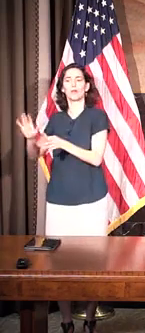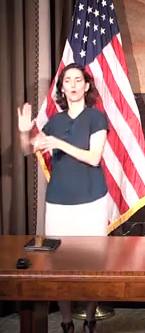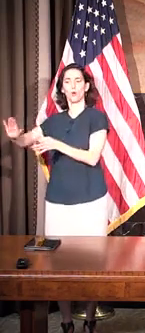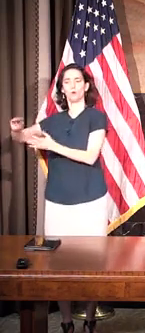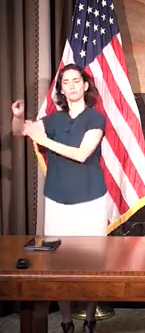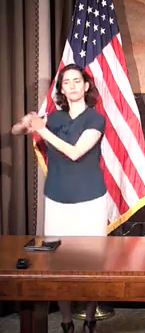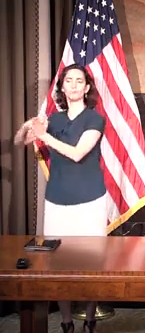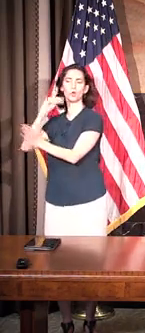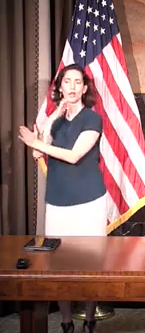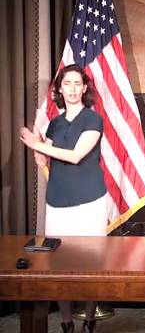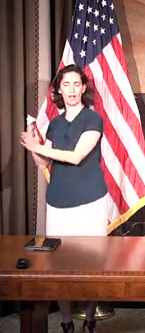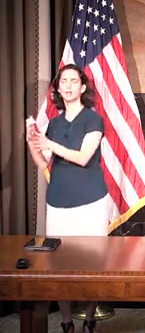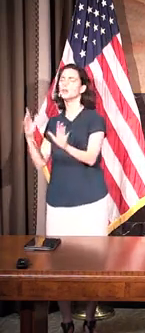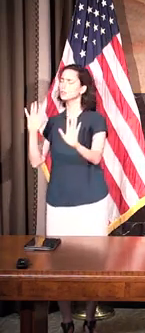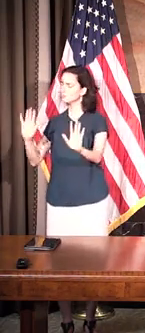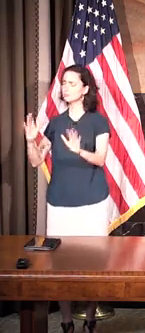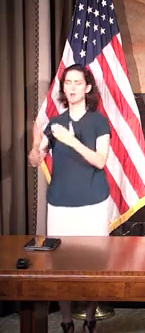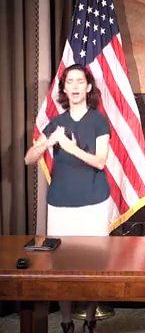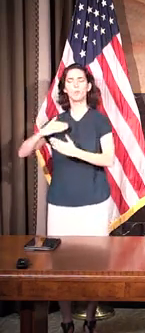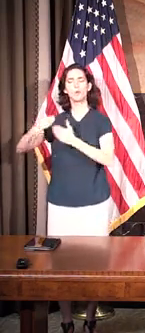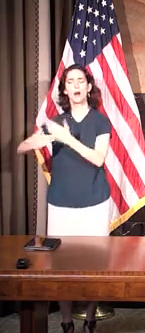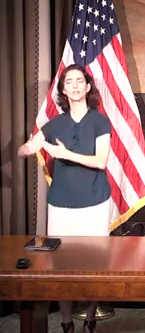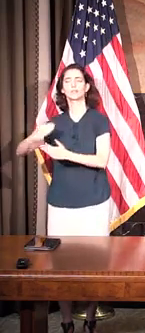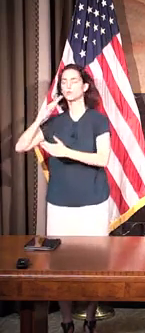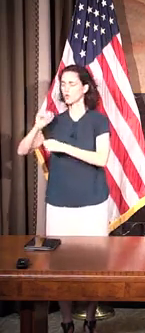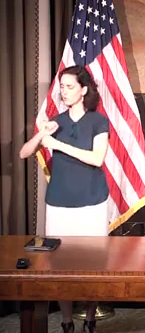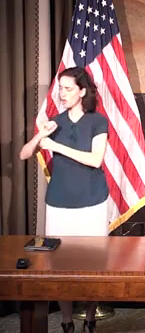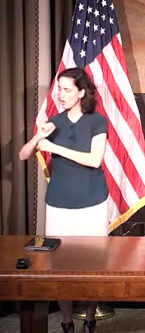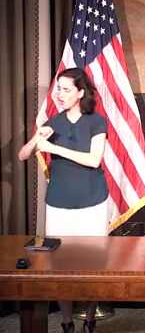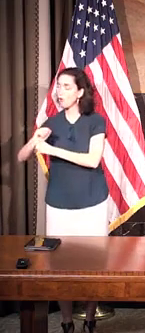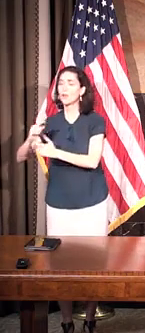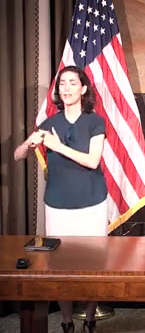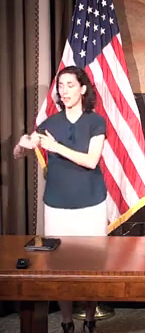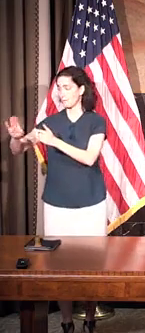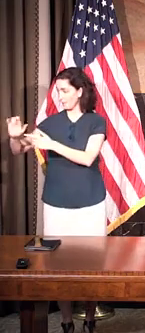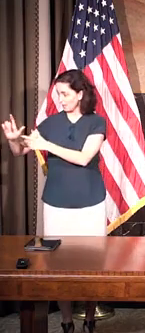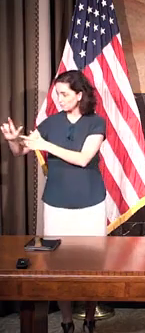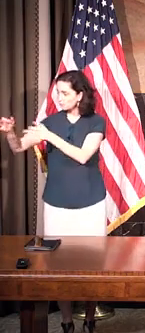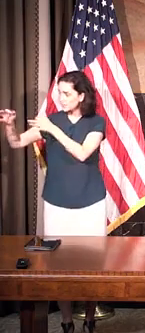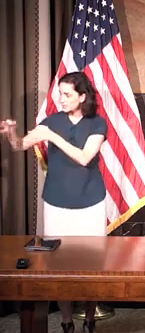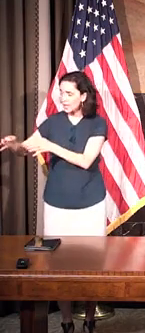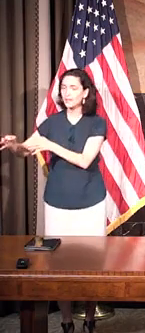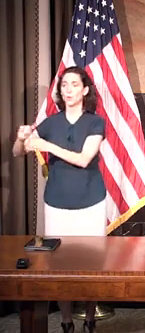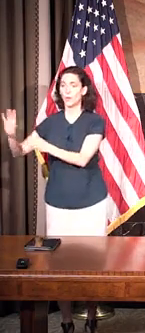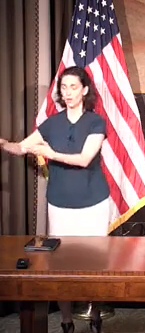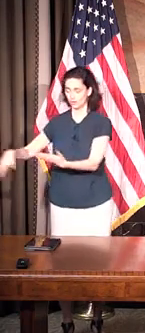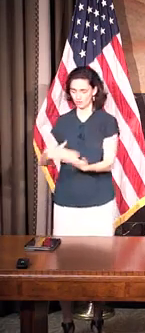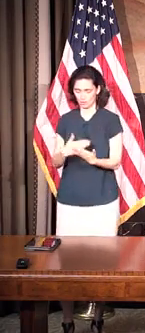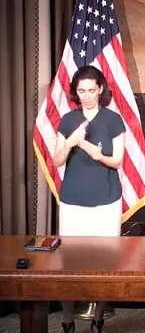going to work through this process, and we'll make a determination about the bills once they come to my desk.